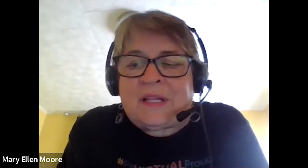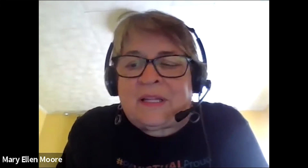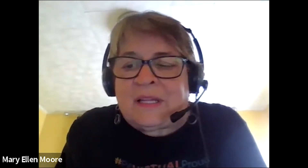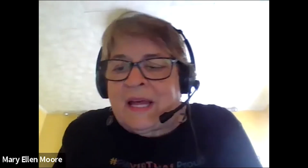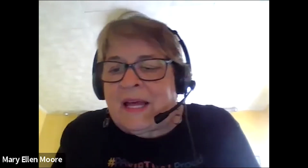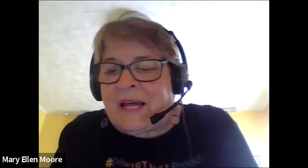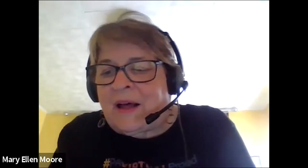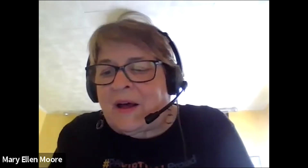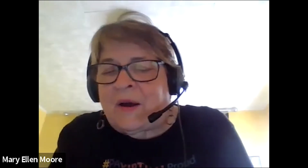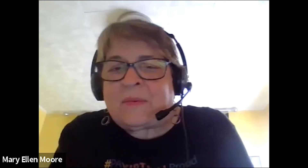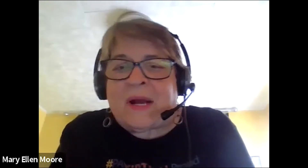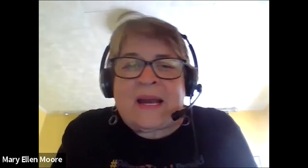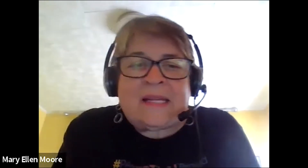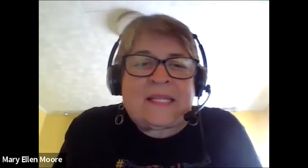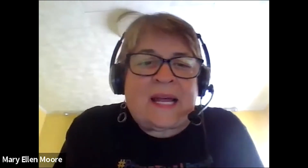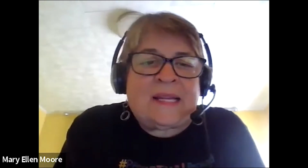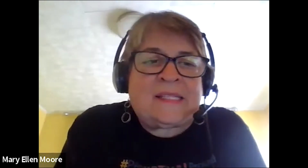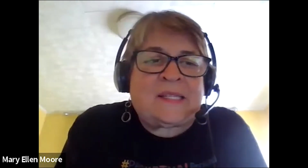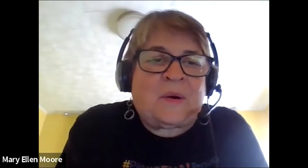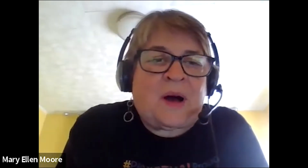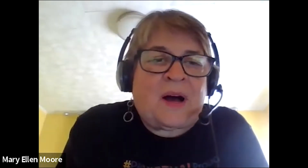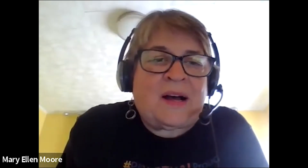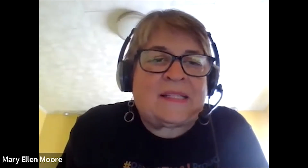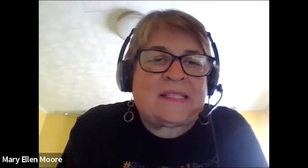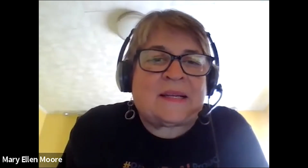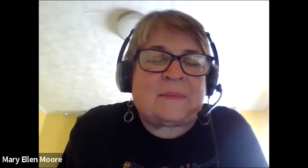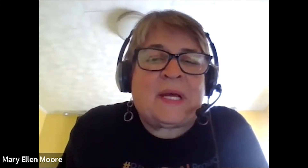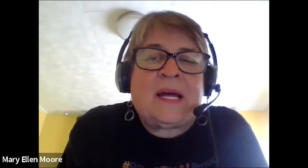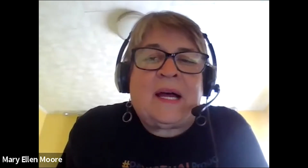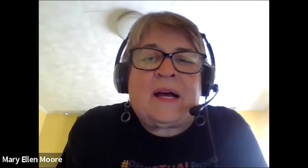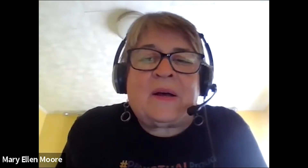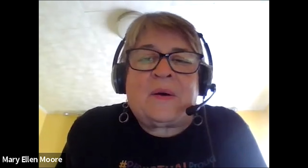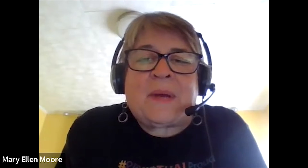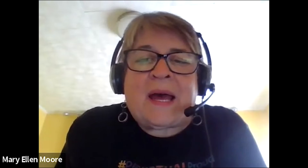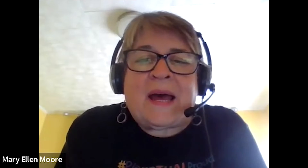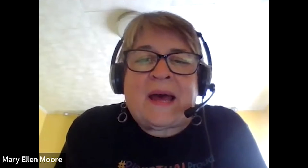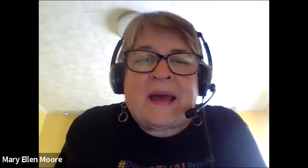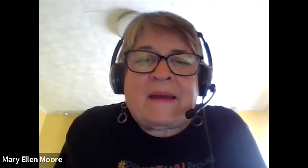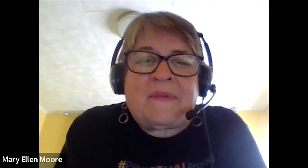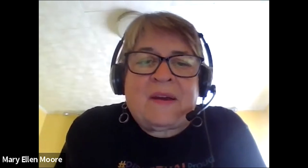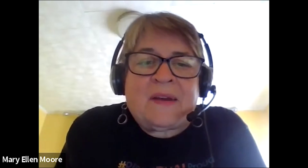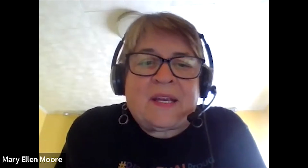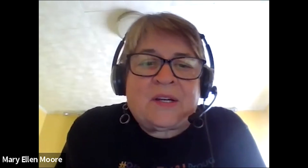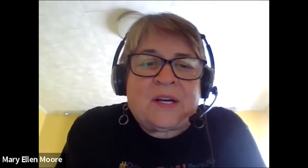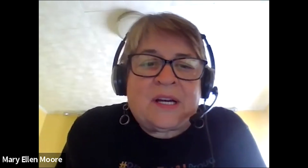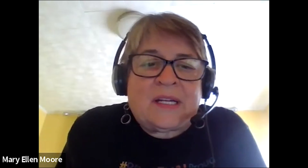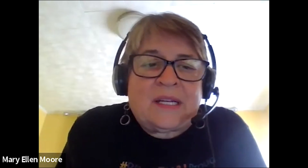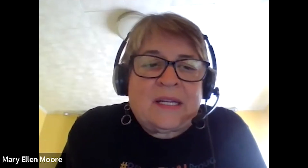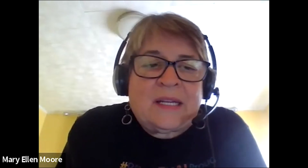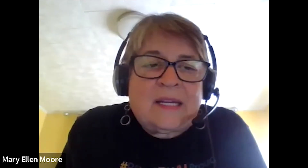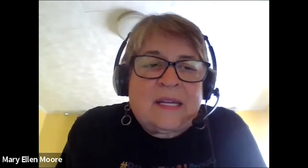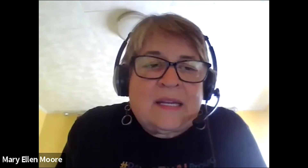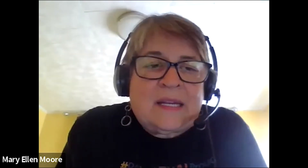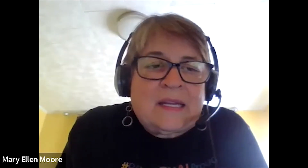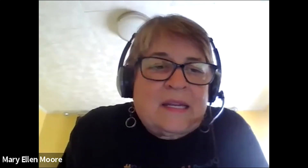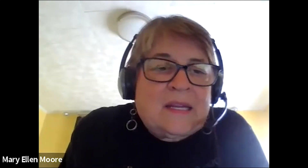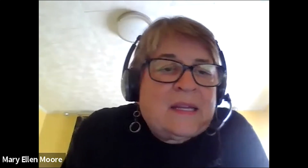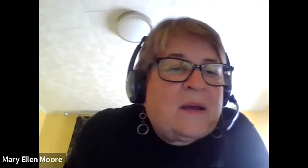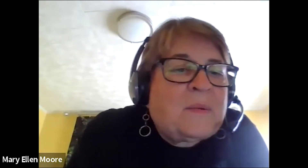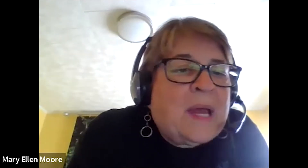cool. All right. That is so awesome. Okay. Very good. Okay.